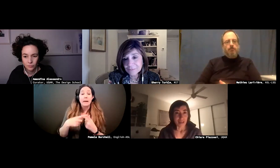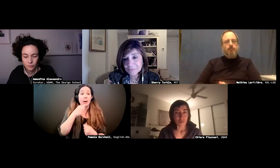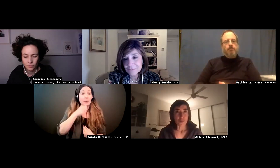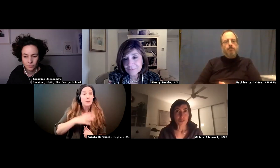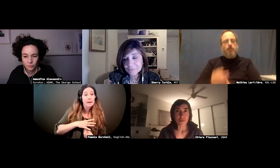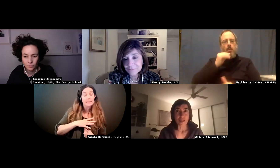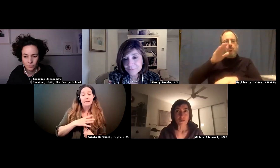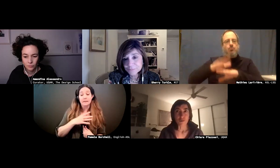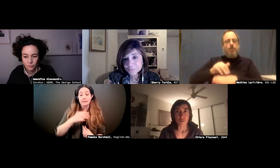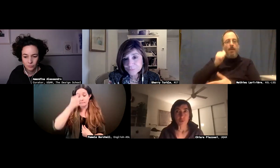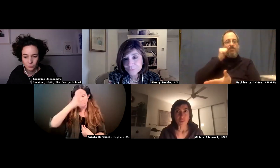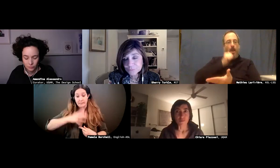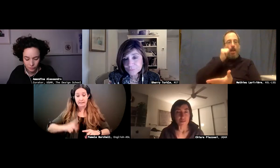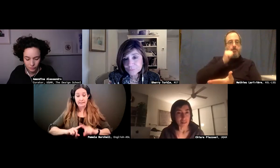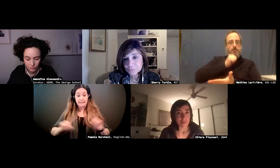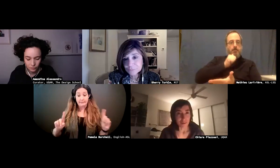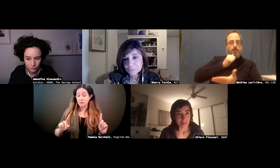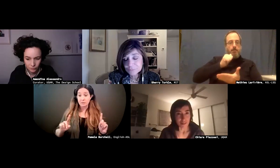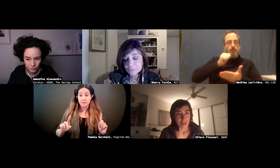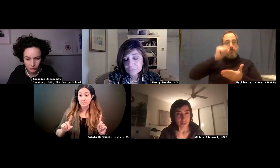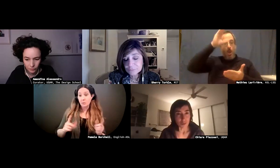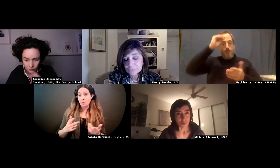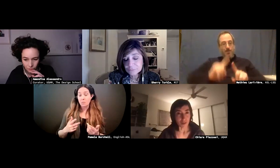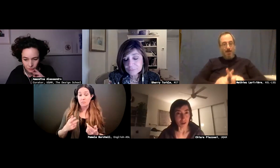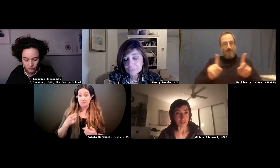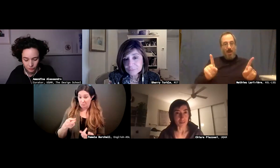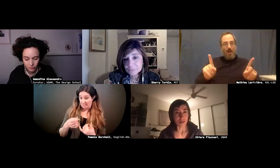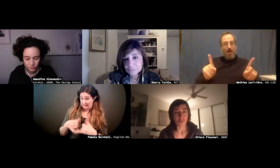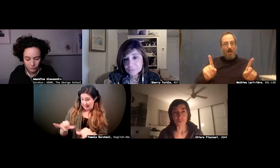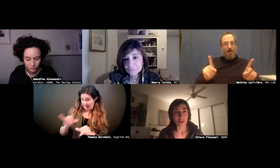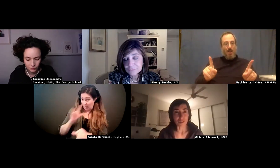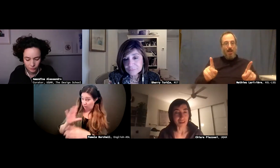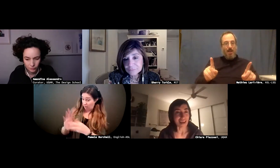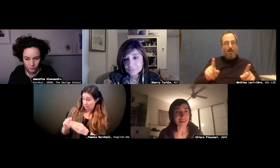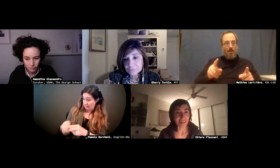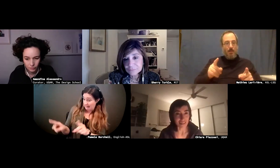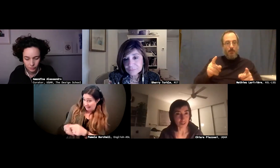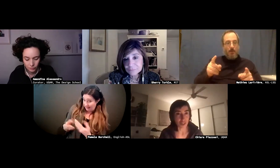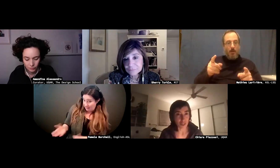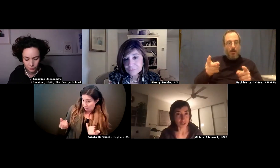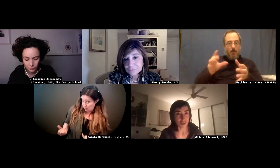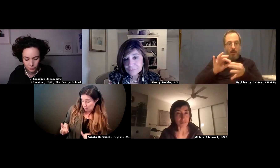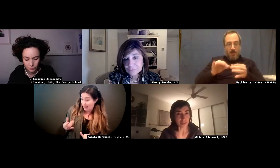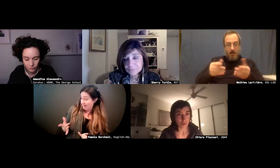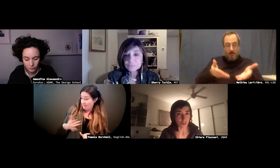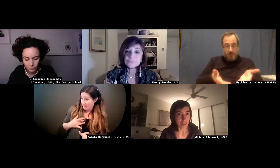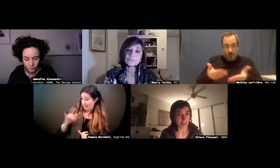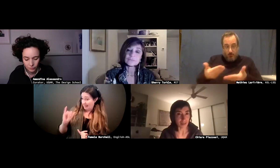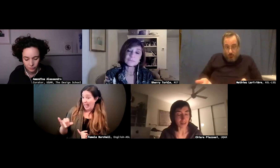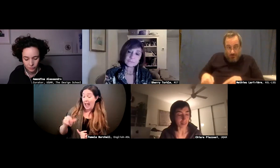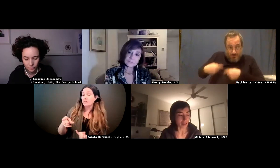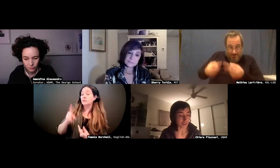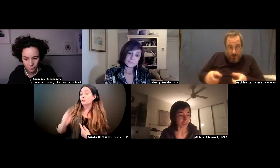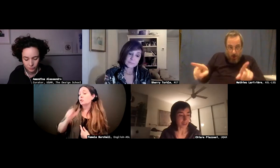And I was wondering if you would give the same advice today to women colleagues, whether anything has changed that makes you